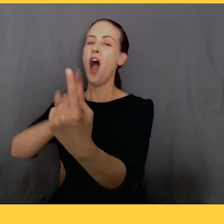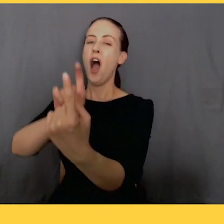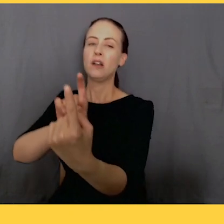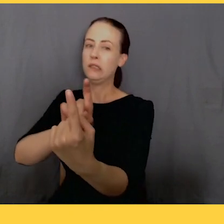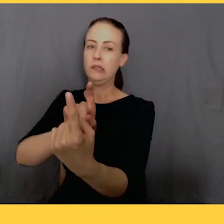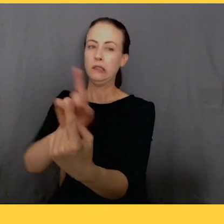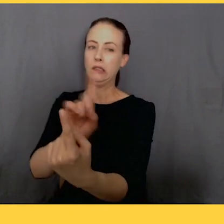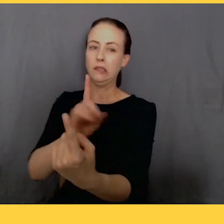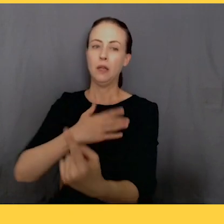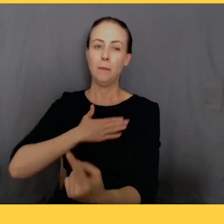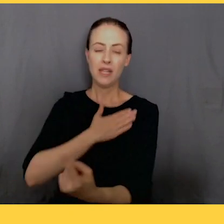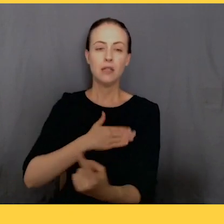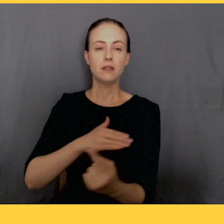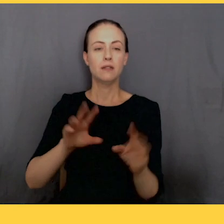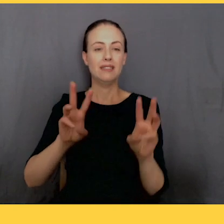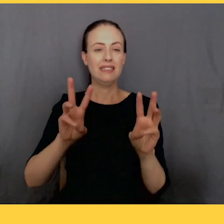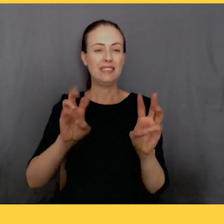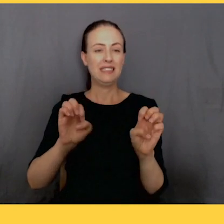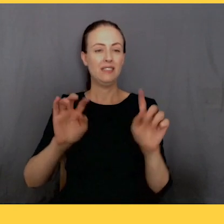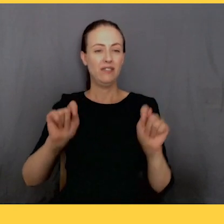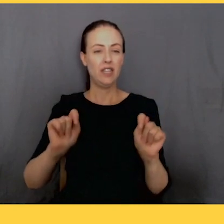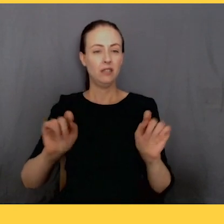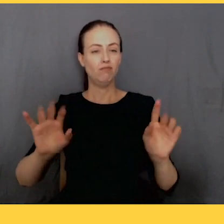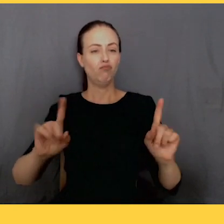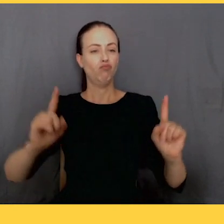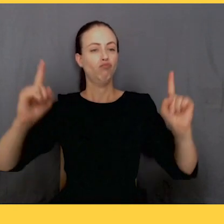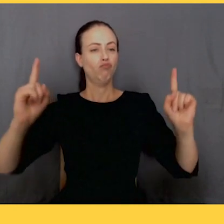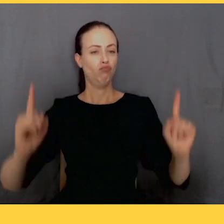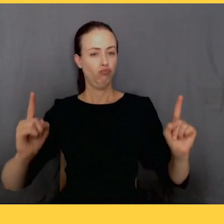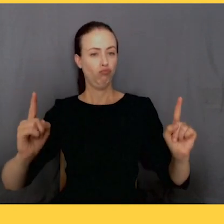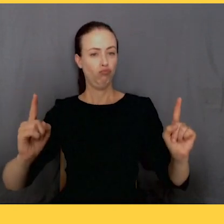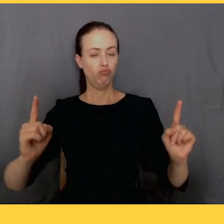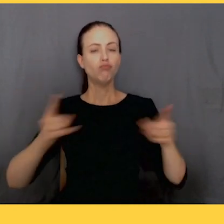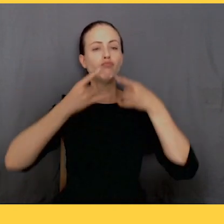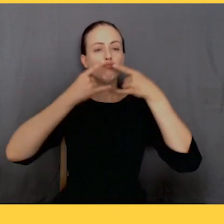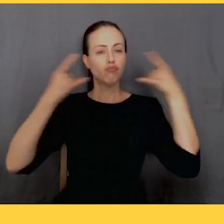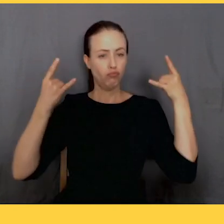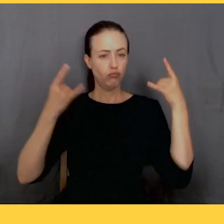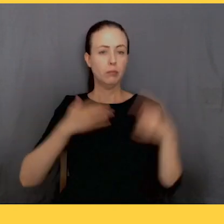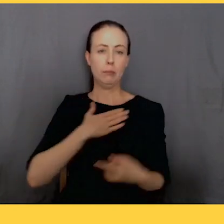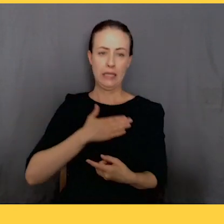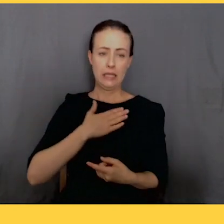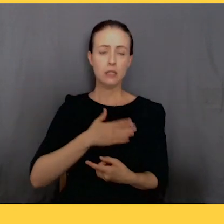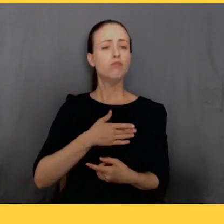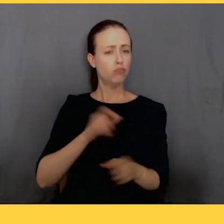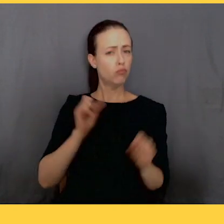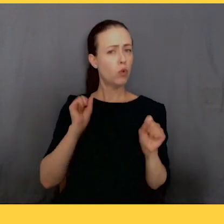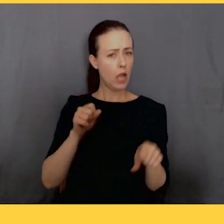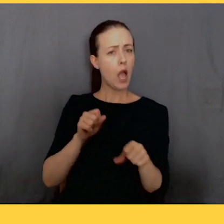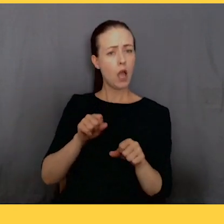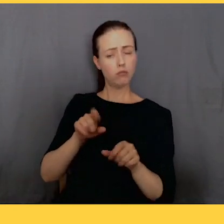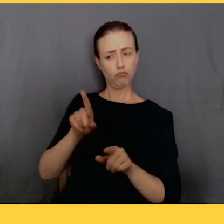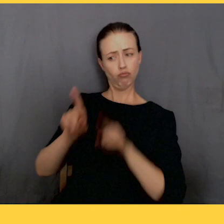distancing guidelines of staying at least 6 feet away and wearing face coverings. This will protect you and our